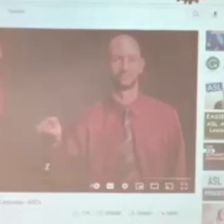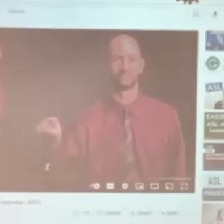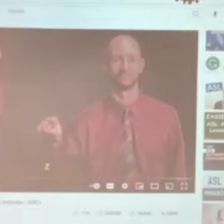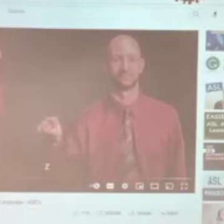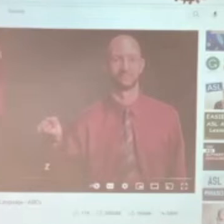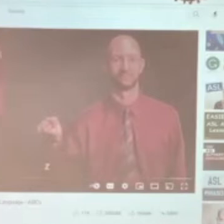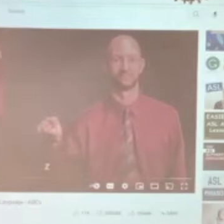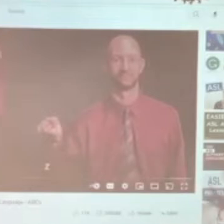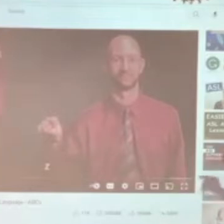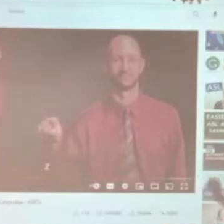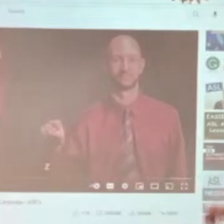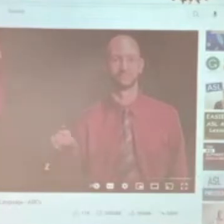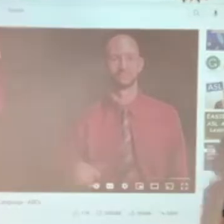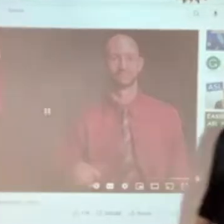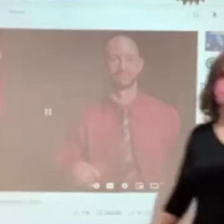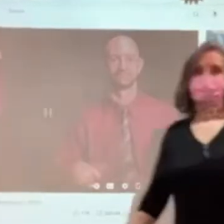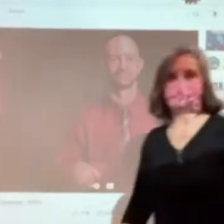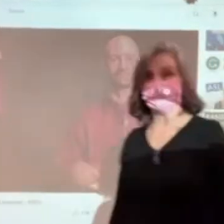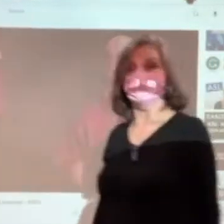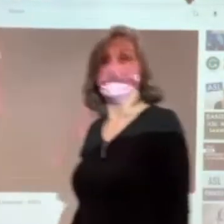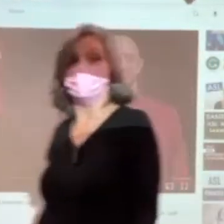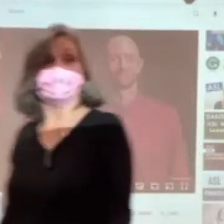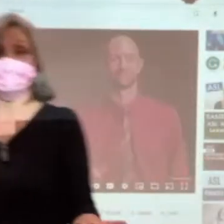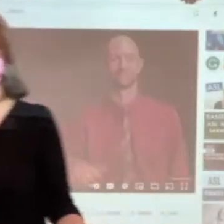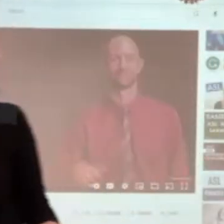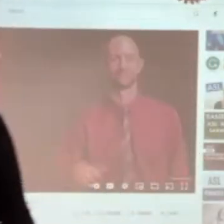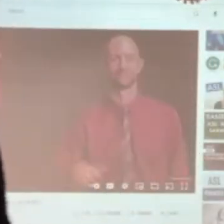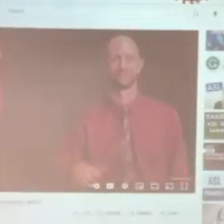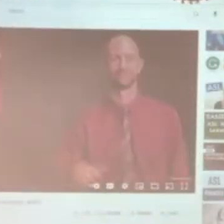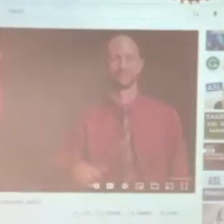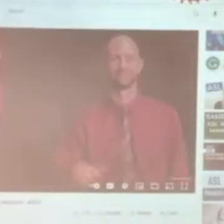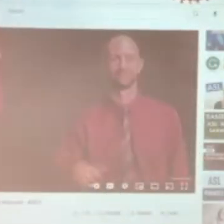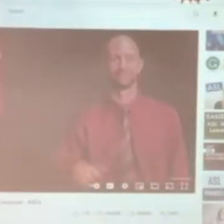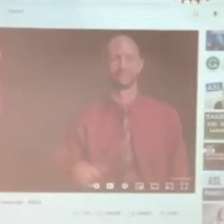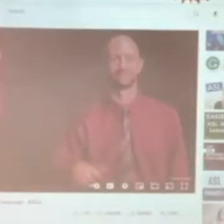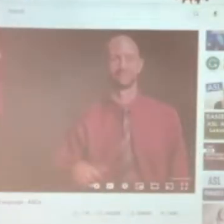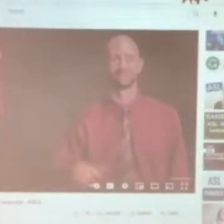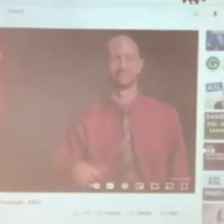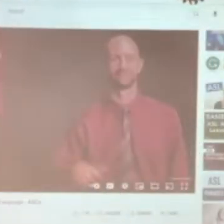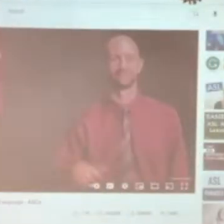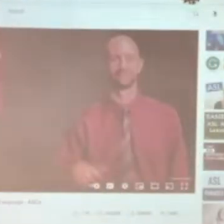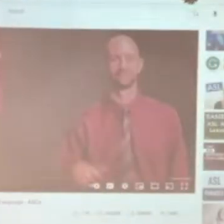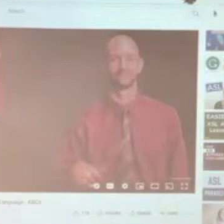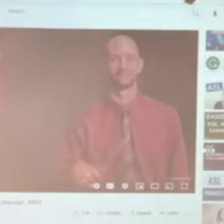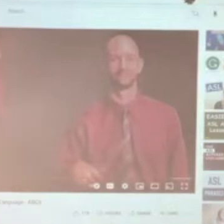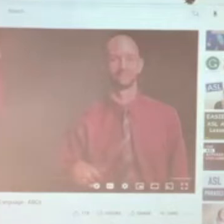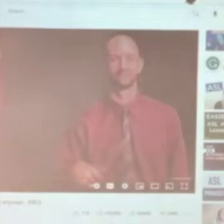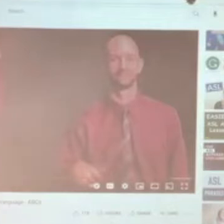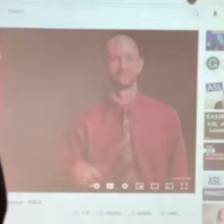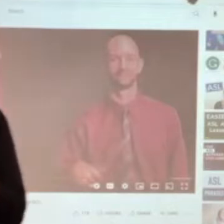All right, Jessica, put this on pause again for me. All right, so now let's just say you need to do that 100 more times, right? You just keep practicing it until you can